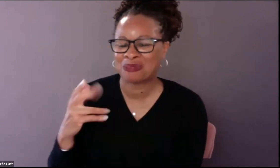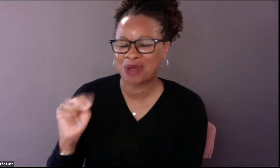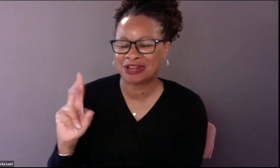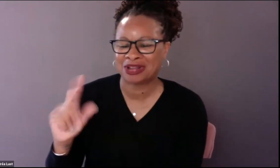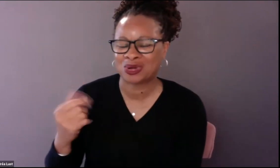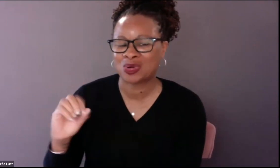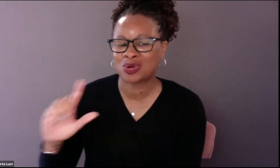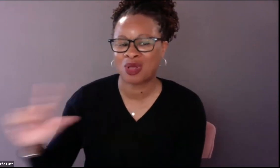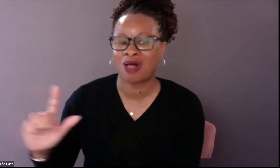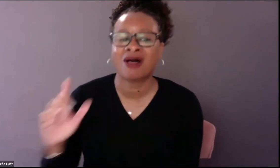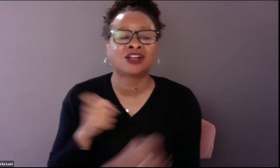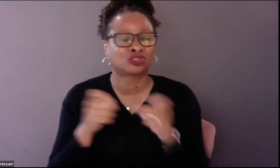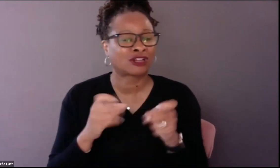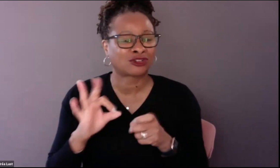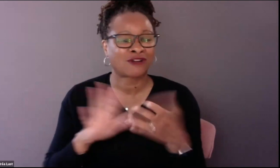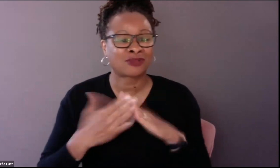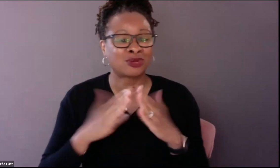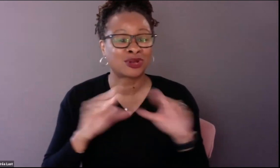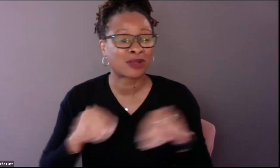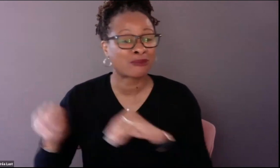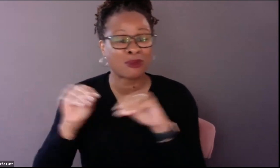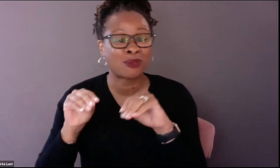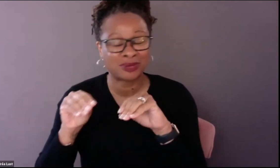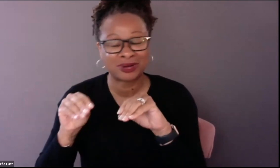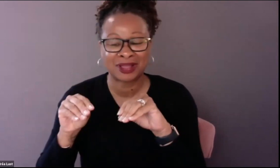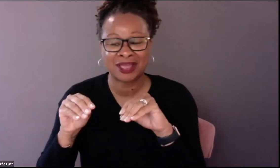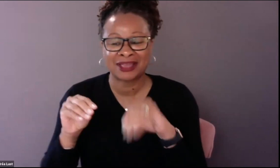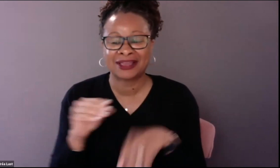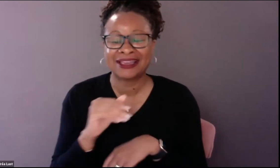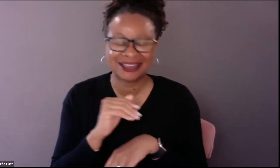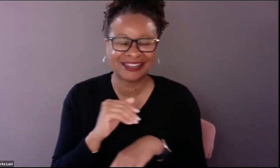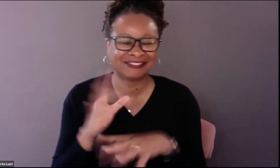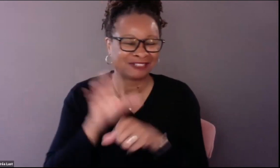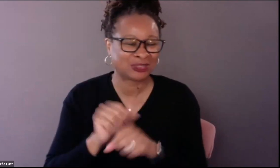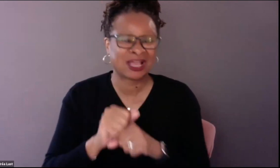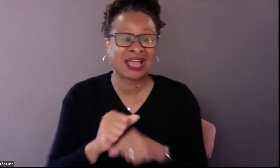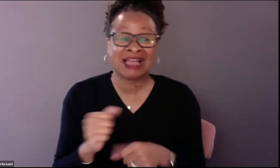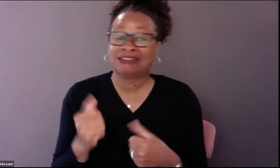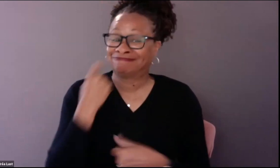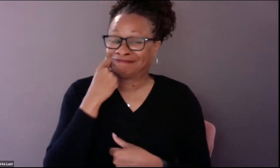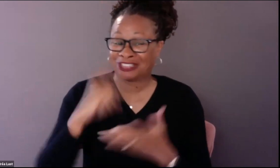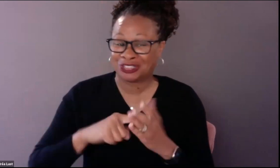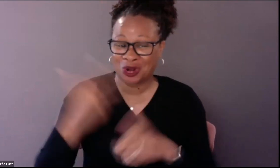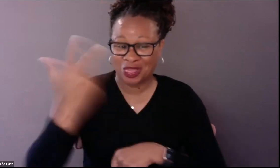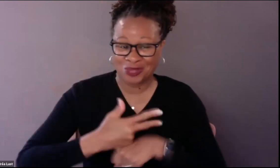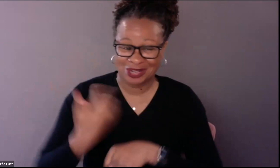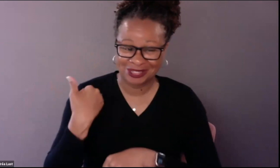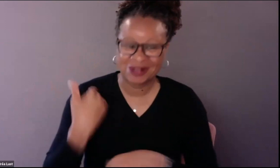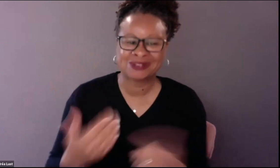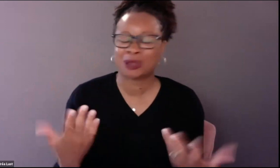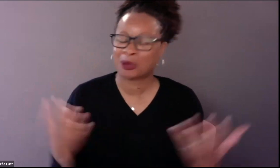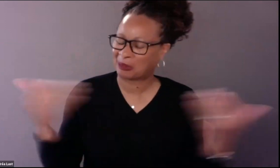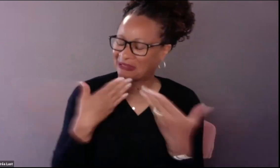Mobility Rituals. I think he's about 3 days into the job. So thank you, Brandon. And just a quick note, thank you all who